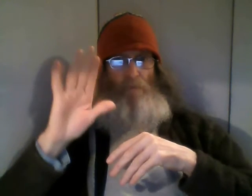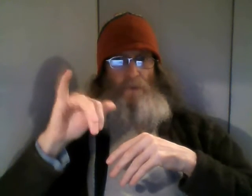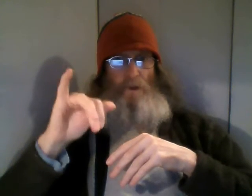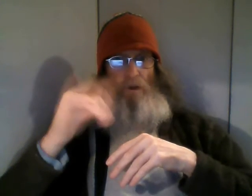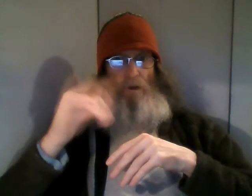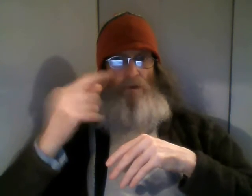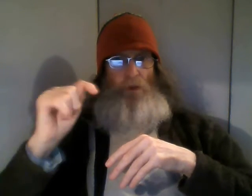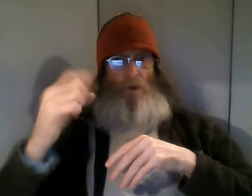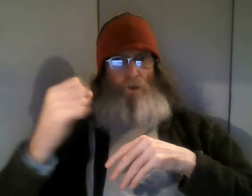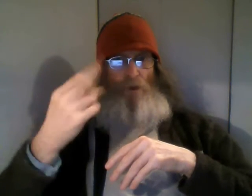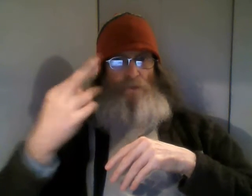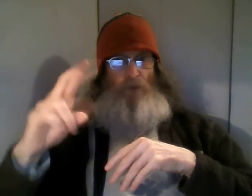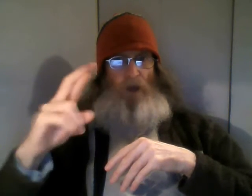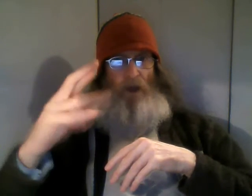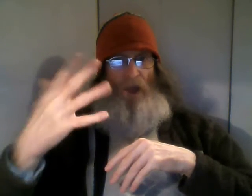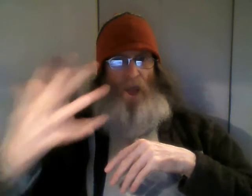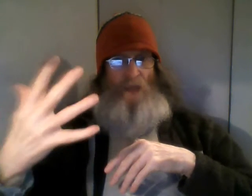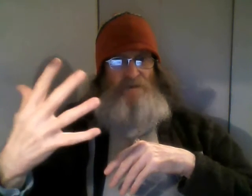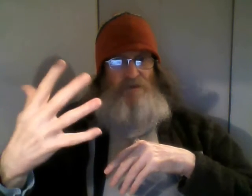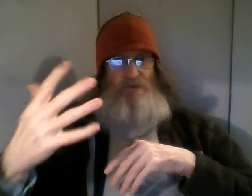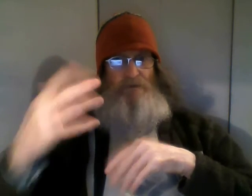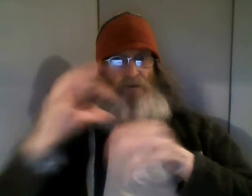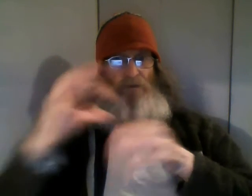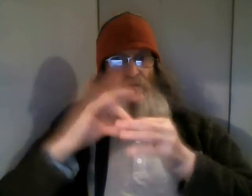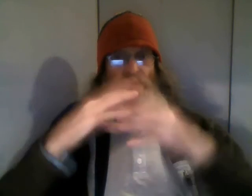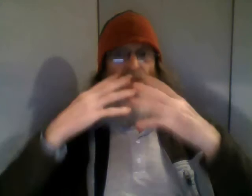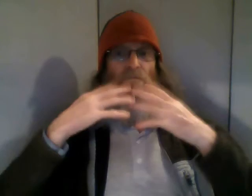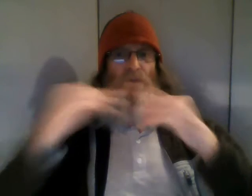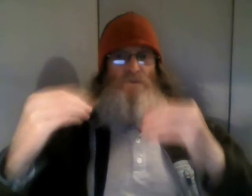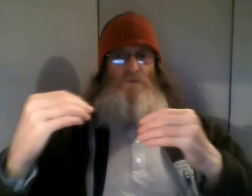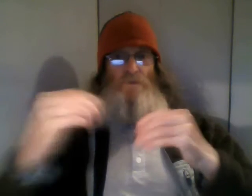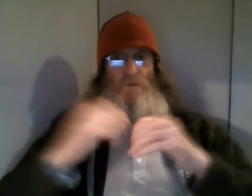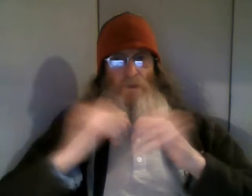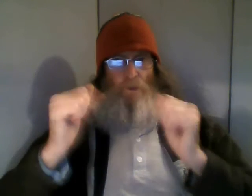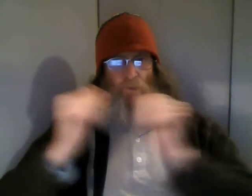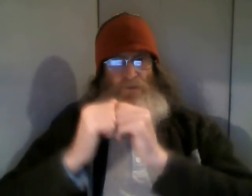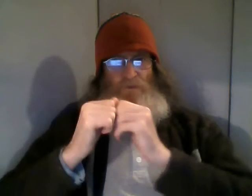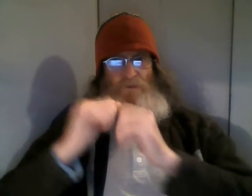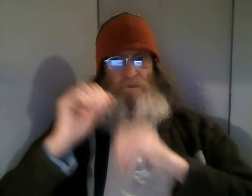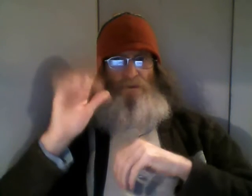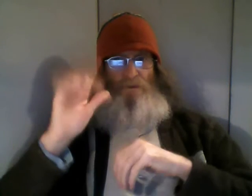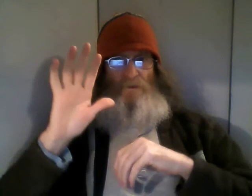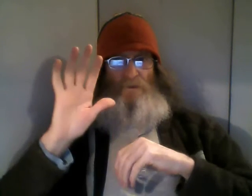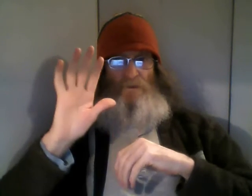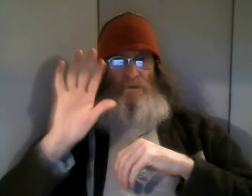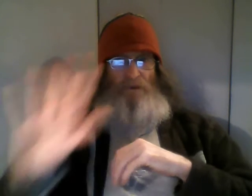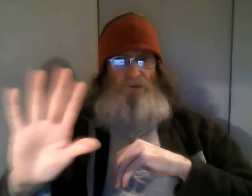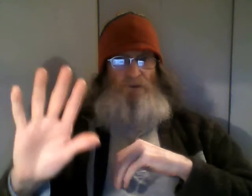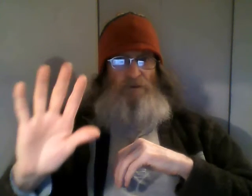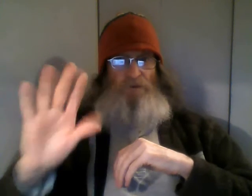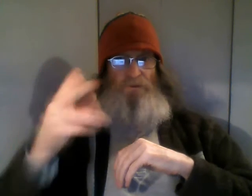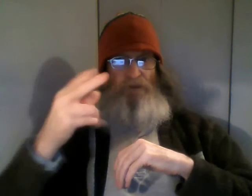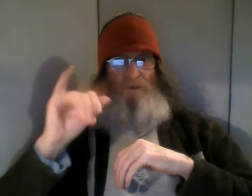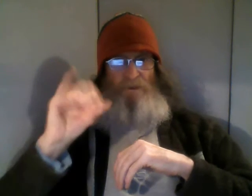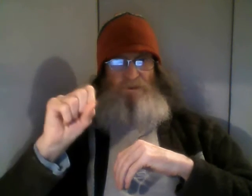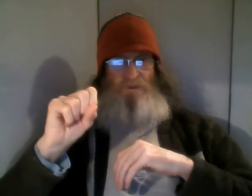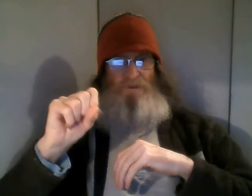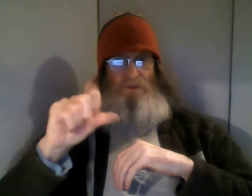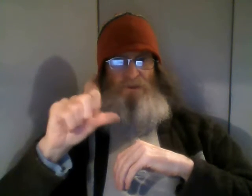see Bonnie? I don't know if she wants to see me. She's got bigger fish to fry right now than to worry about what happened 15 years